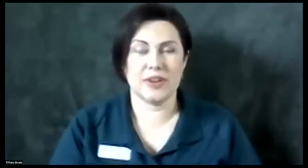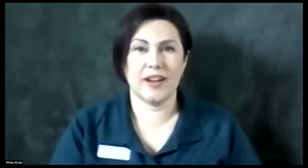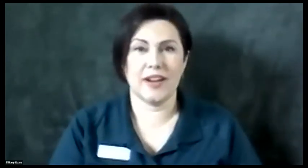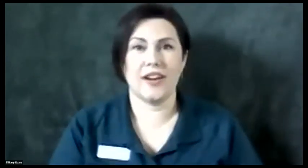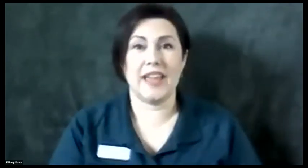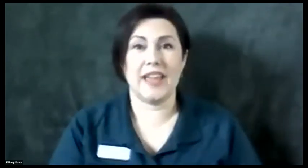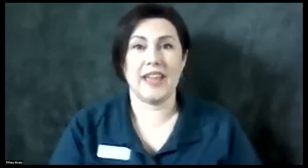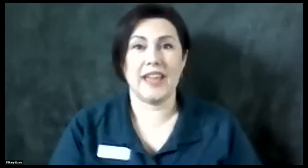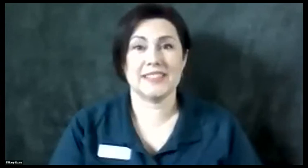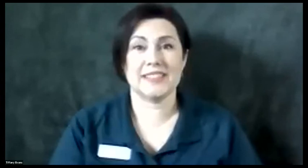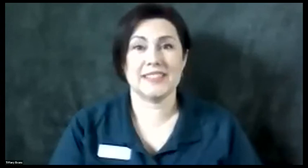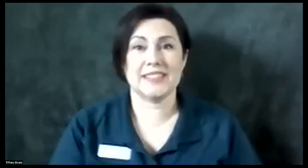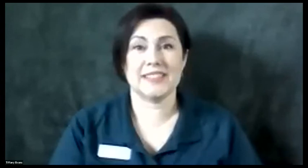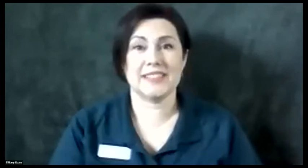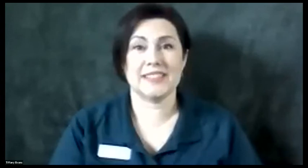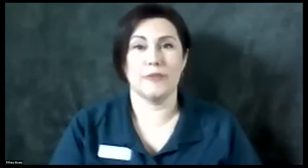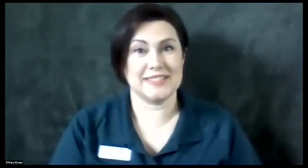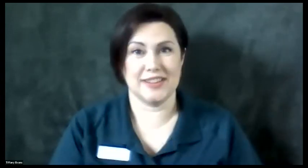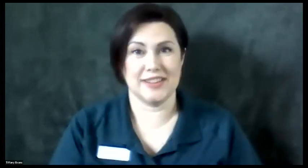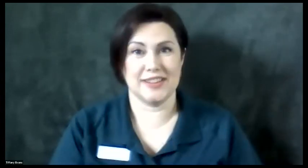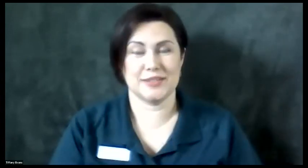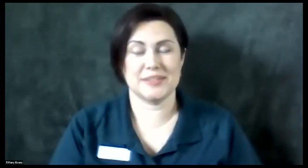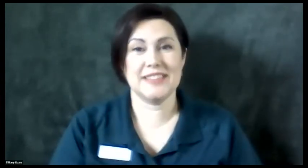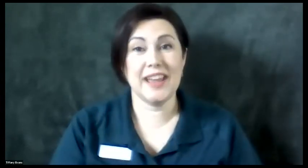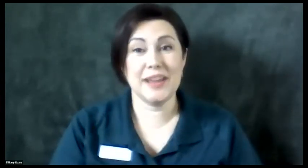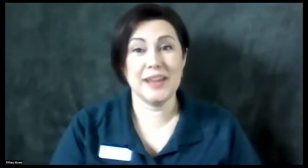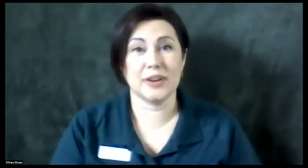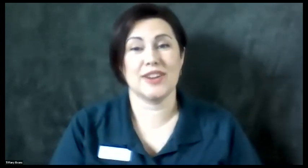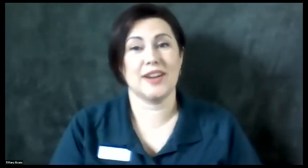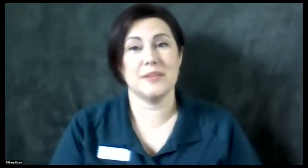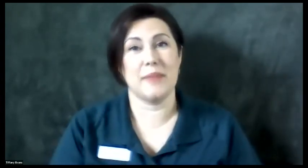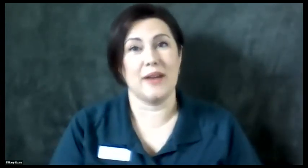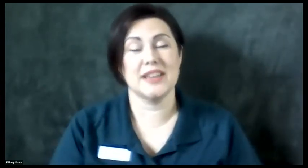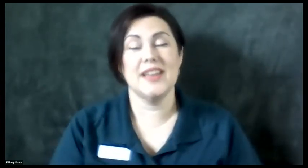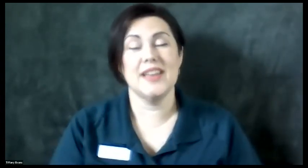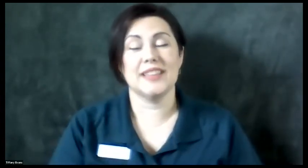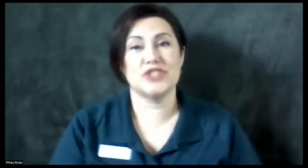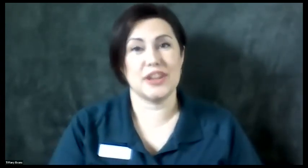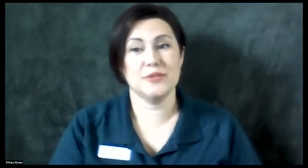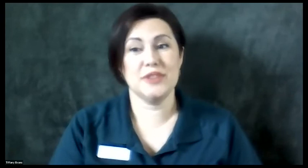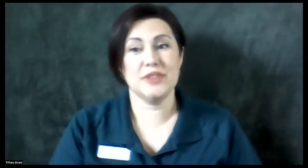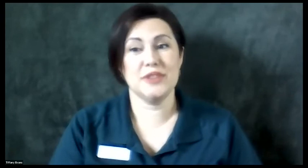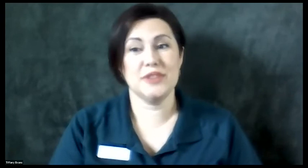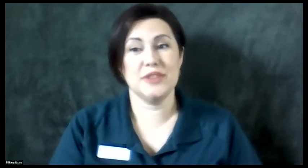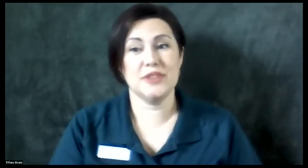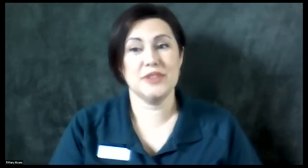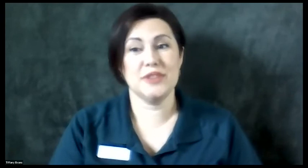our ASL Animal Alphabet series. So today we're going to be talking about letters J through Q, but we will